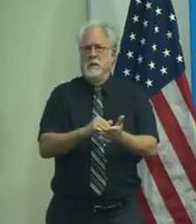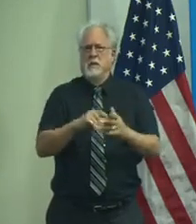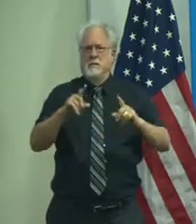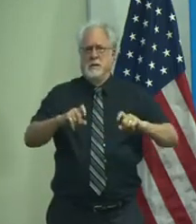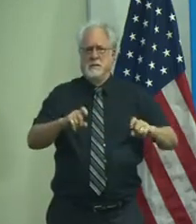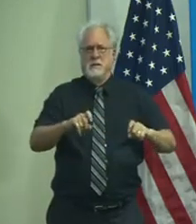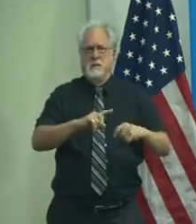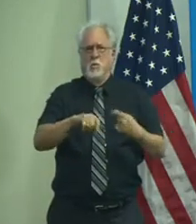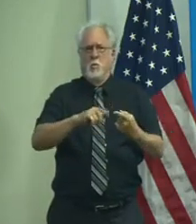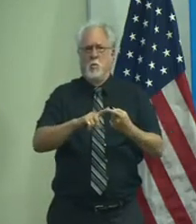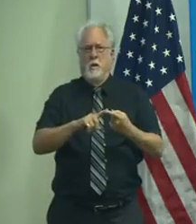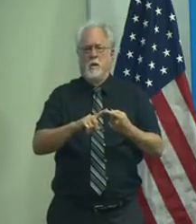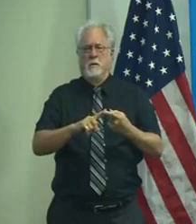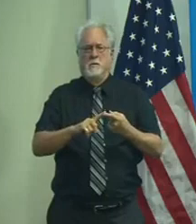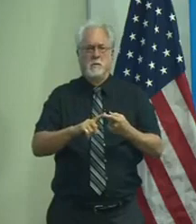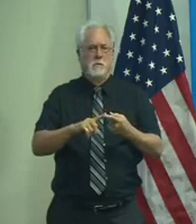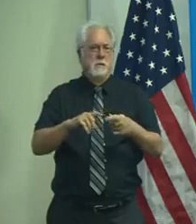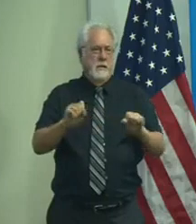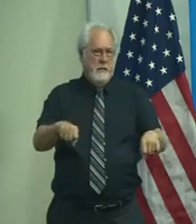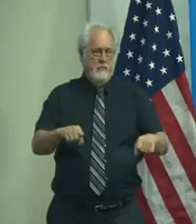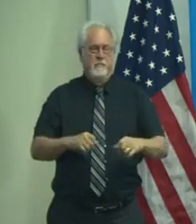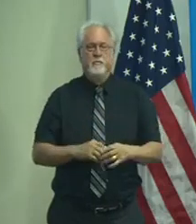soon as possible.